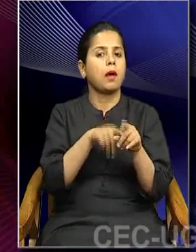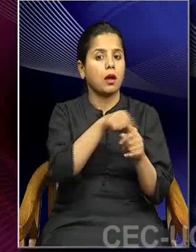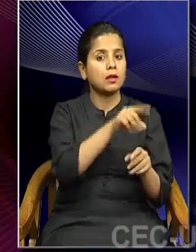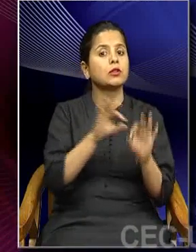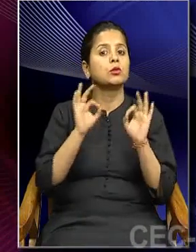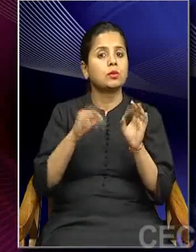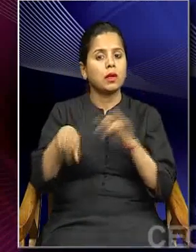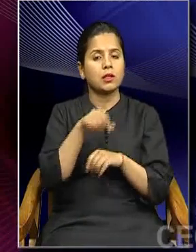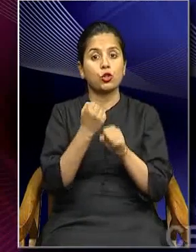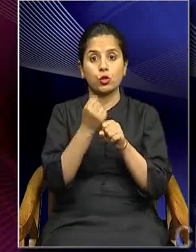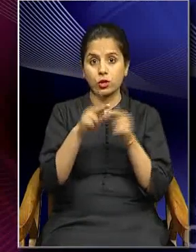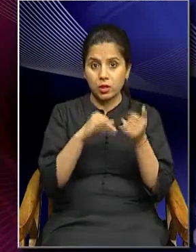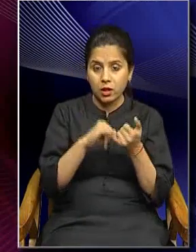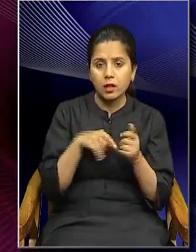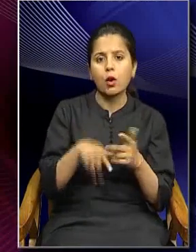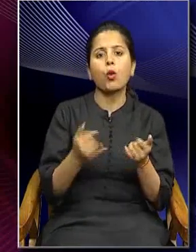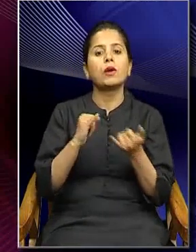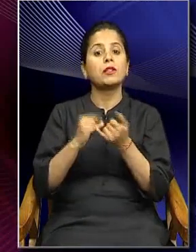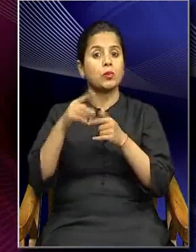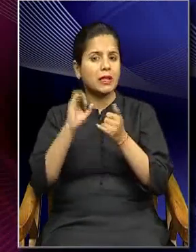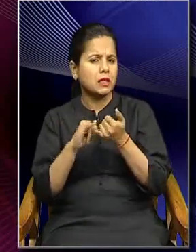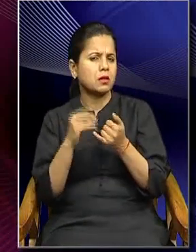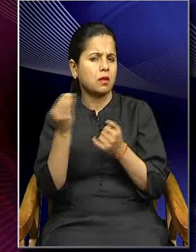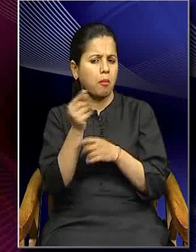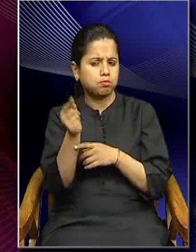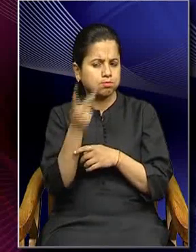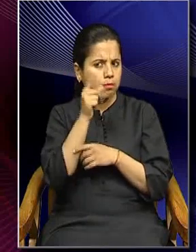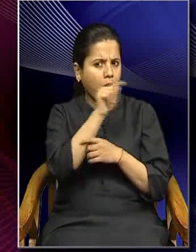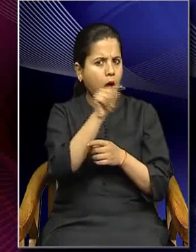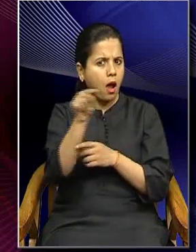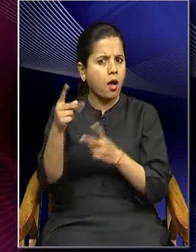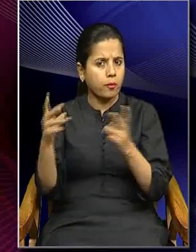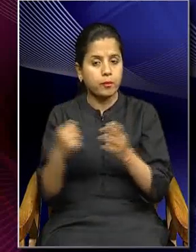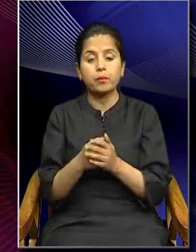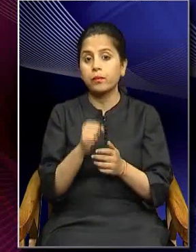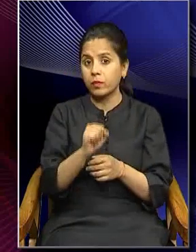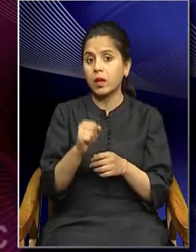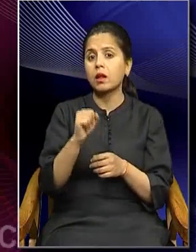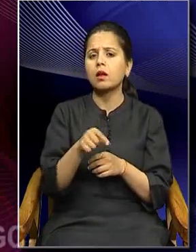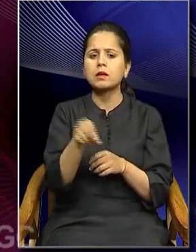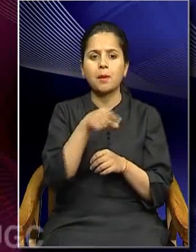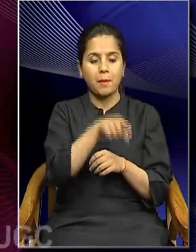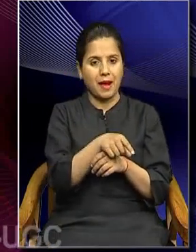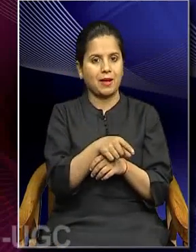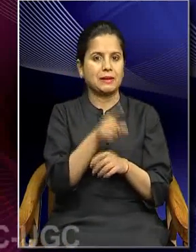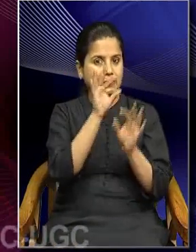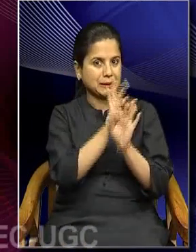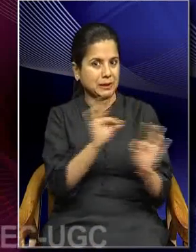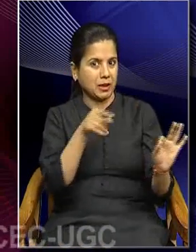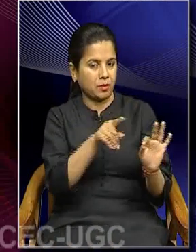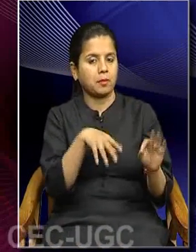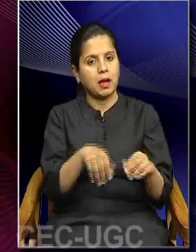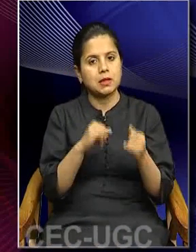as genus and species respectively. So, cowness is both Samanya as well as